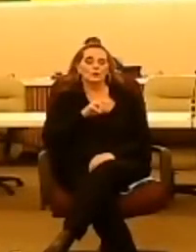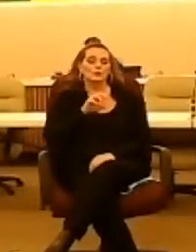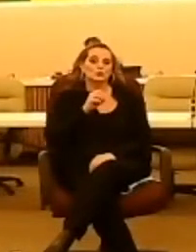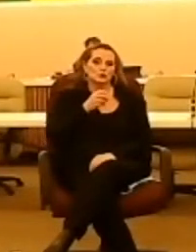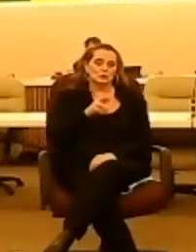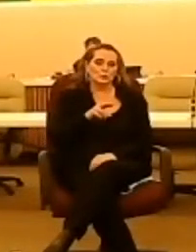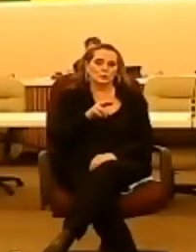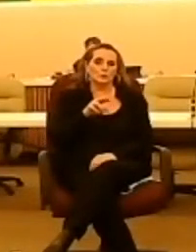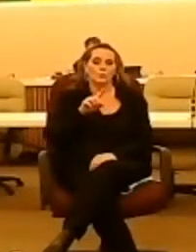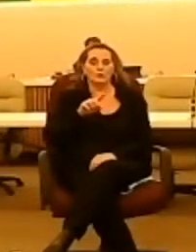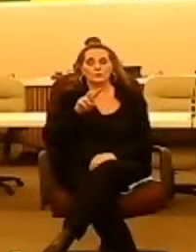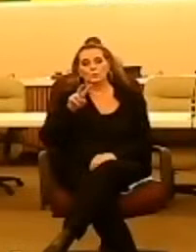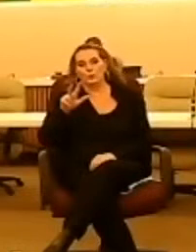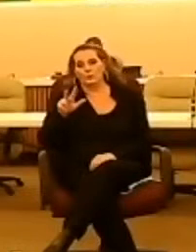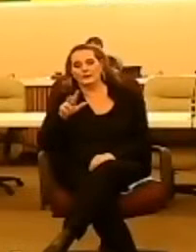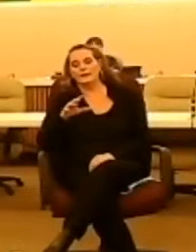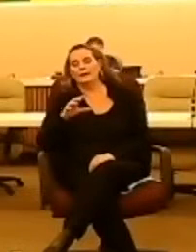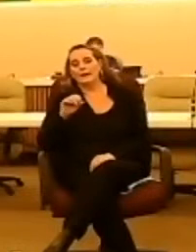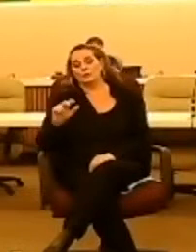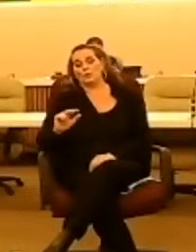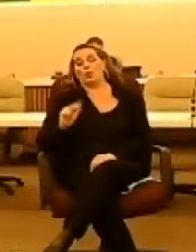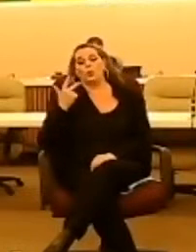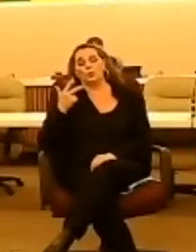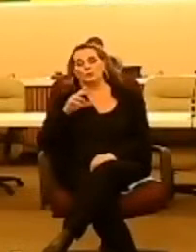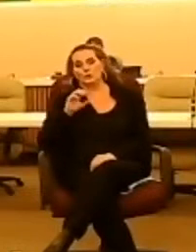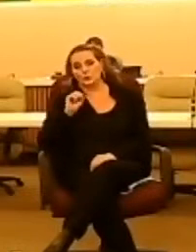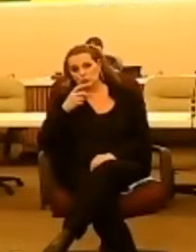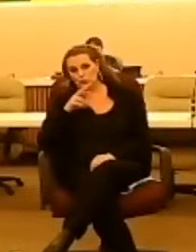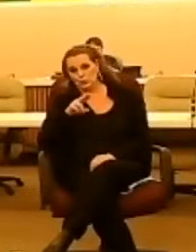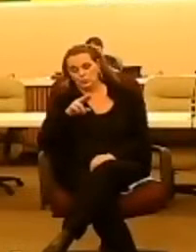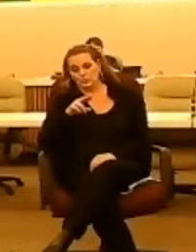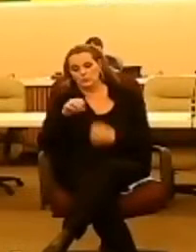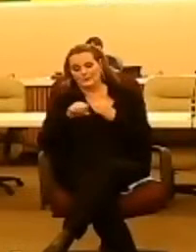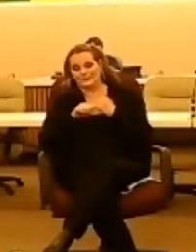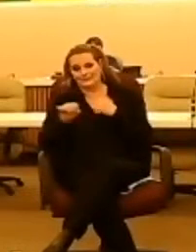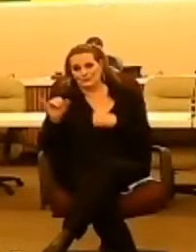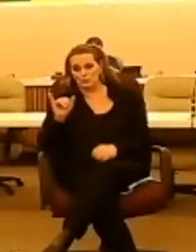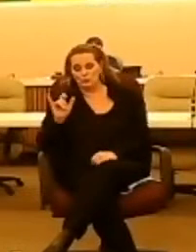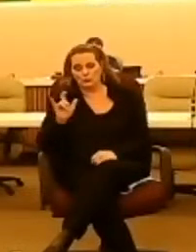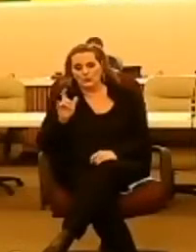actually a third sewer extension which currently has not been